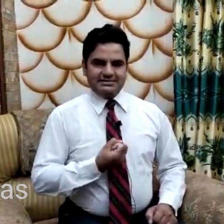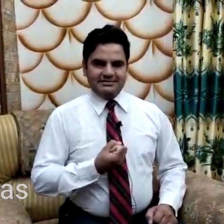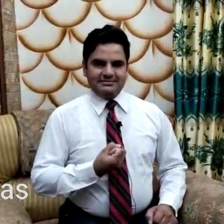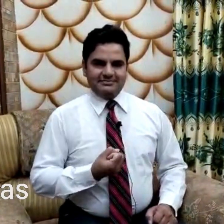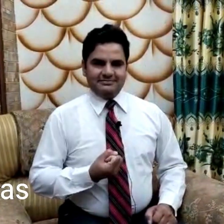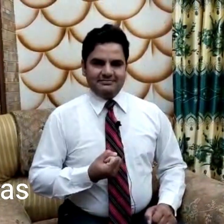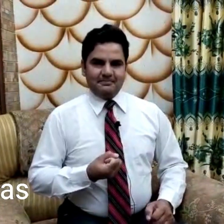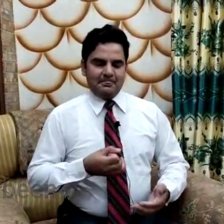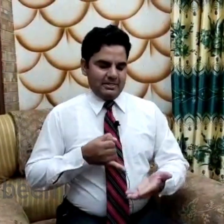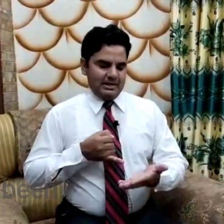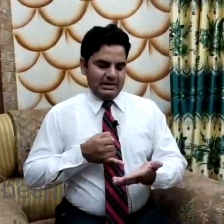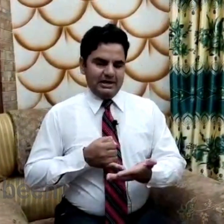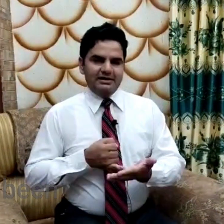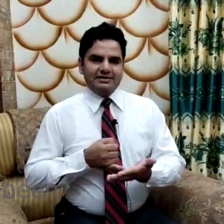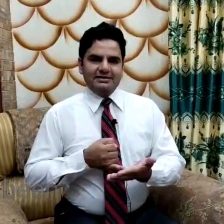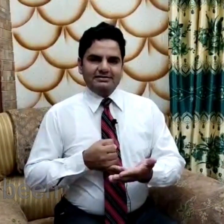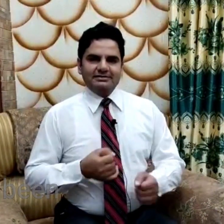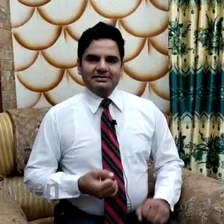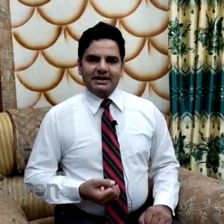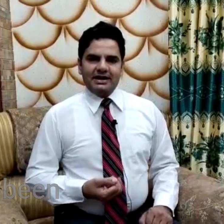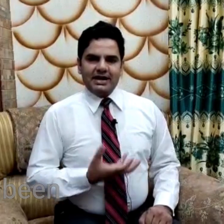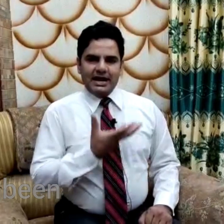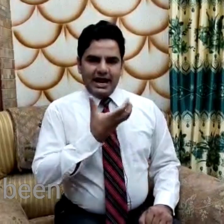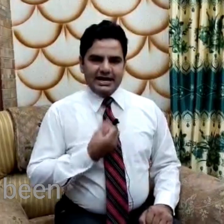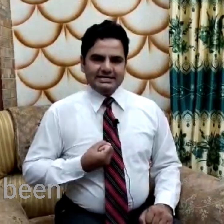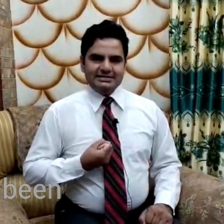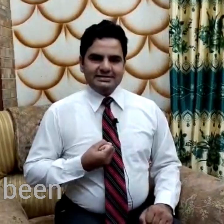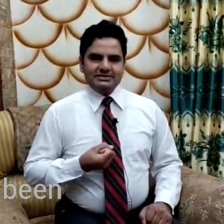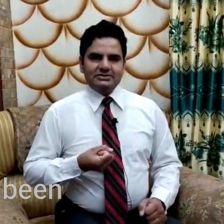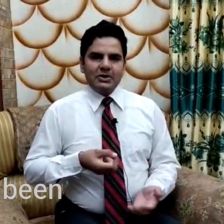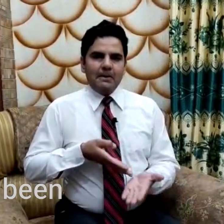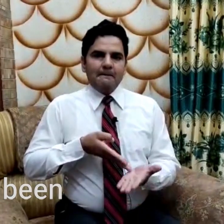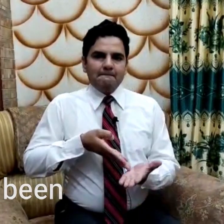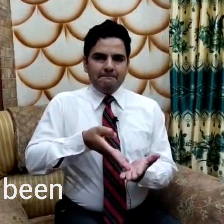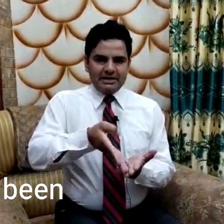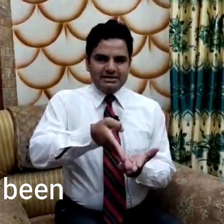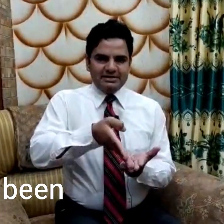has, at has been,